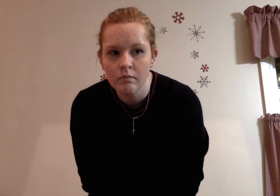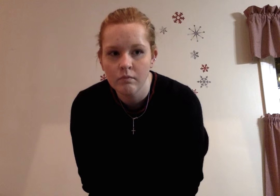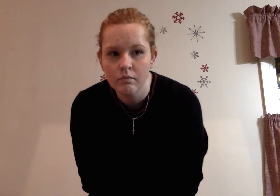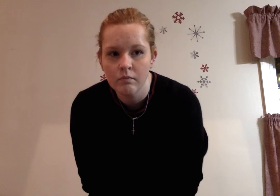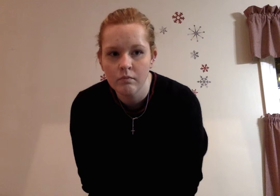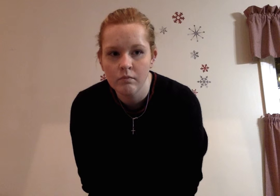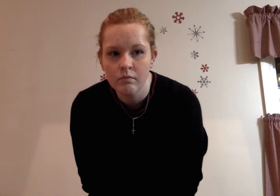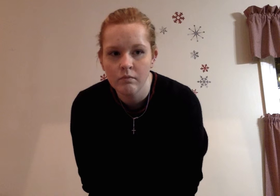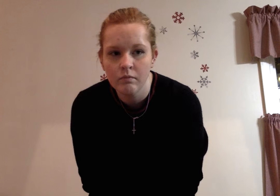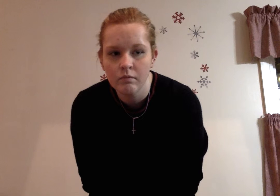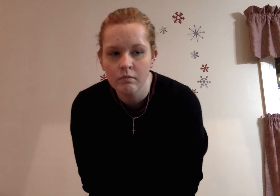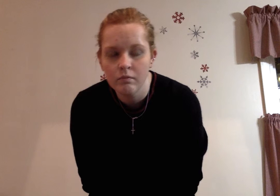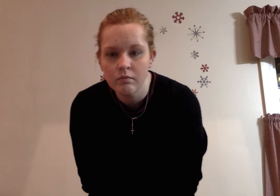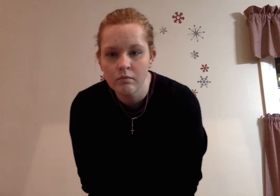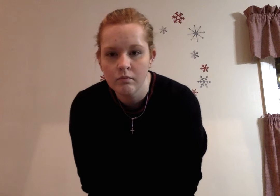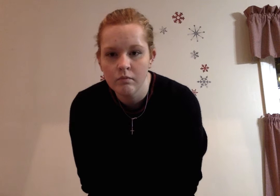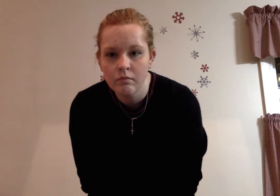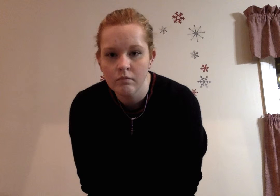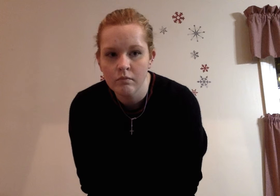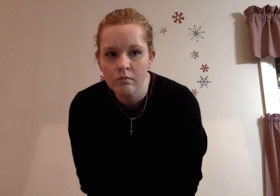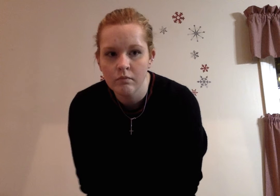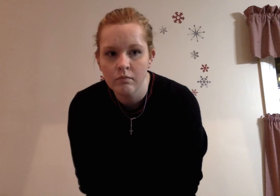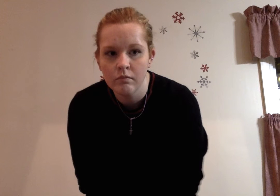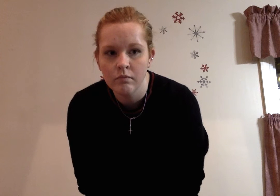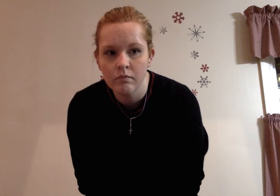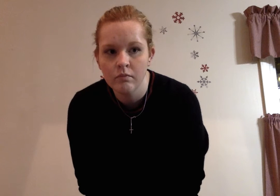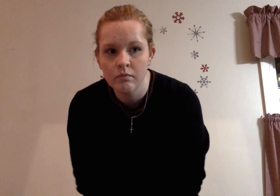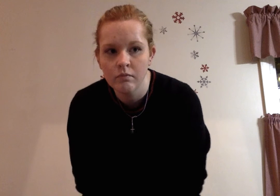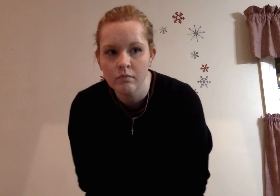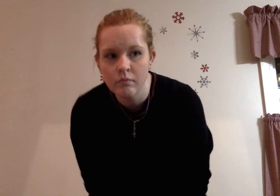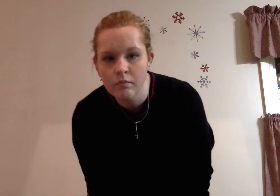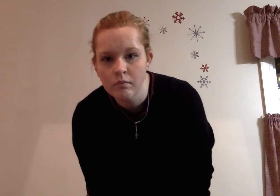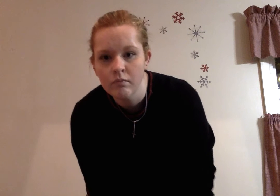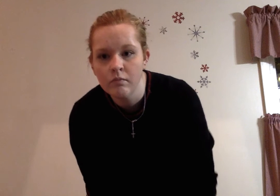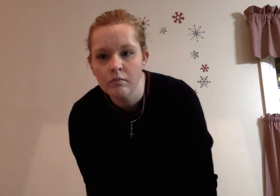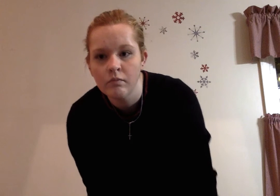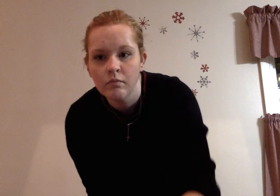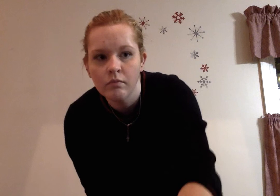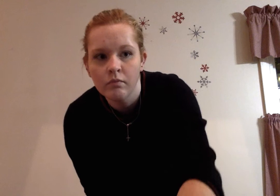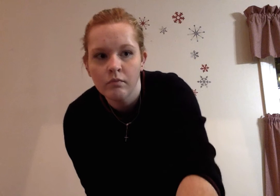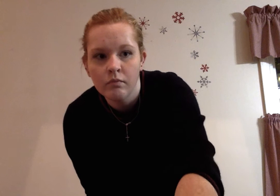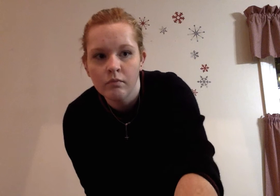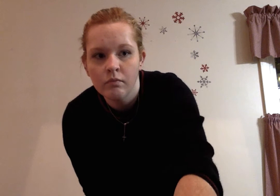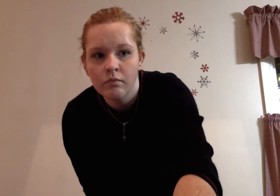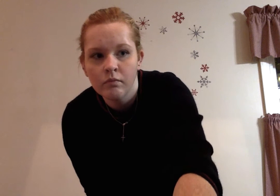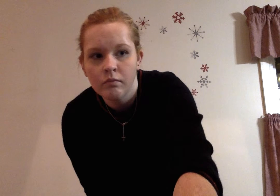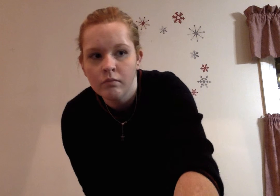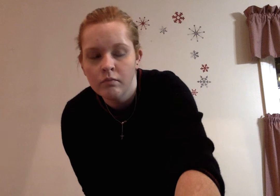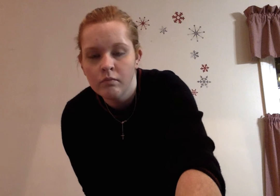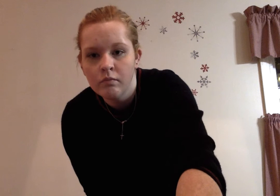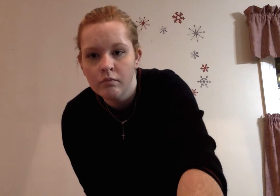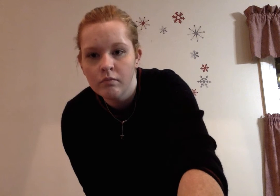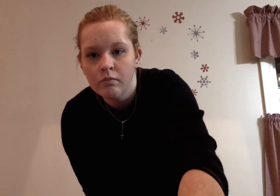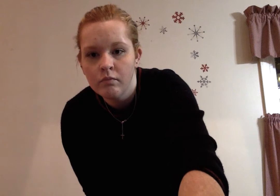situations. Everyday conversations. And then later, in the second part of this lecture, talk